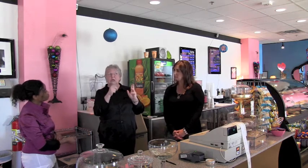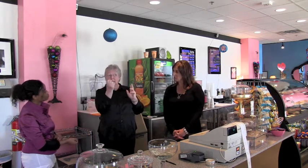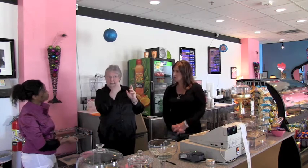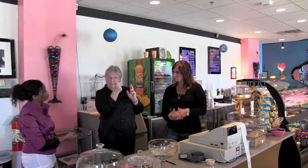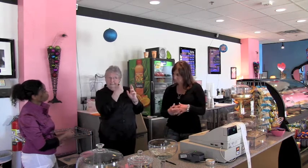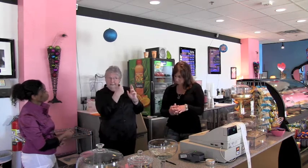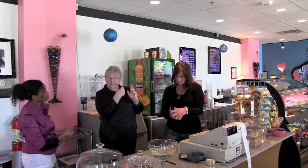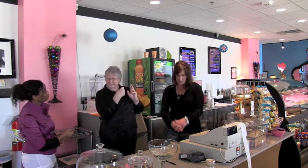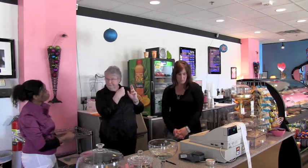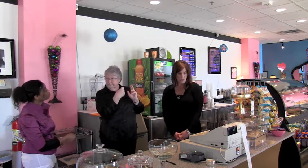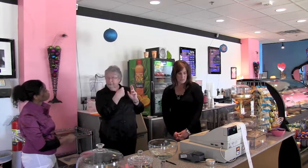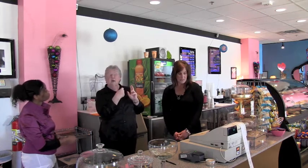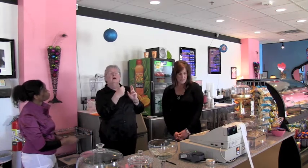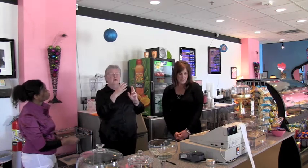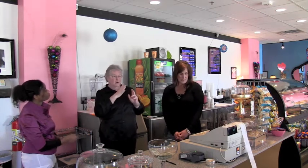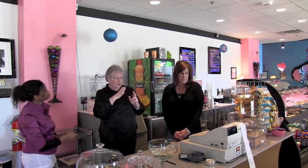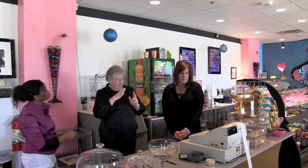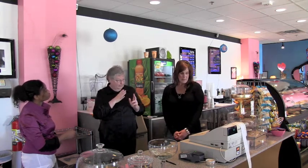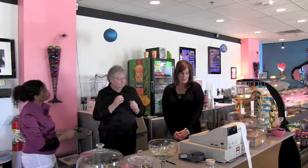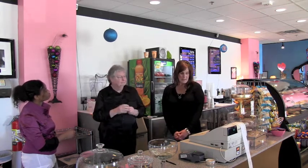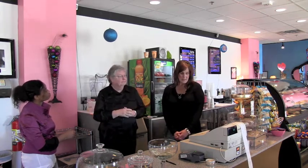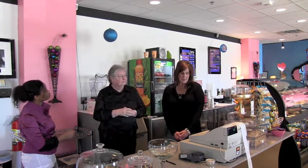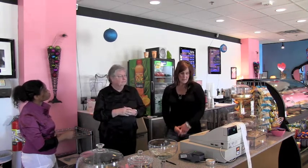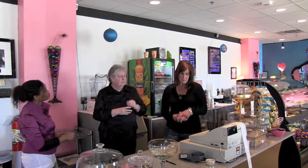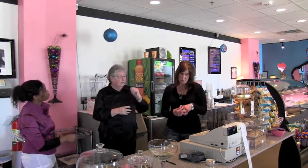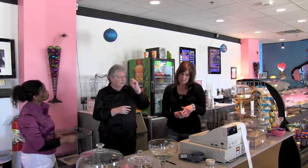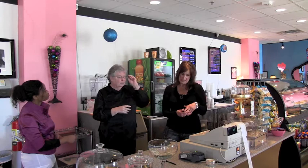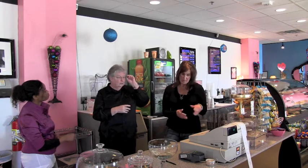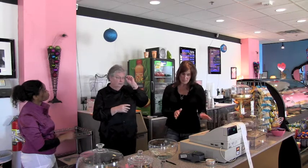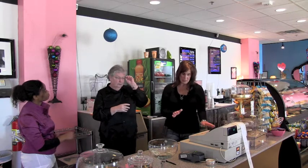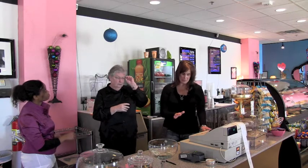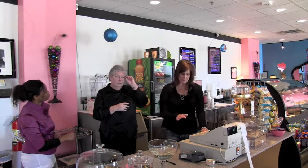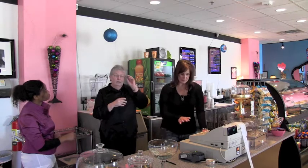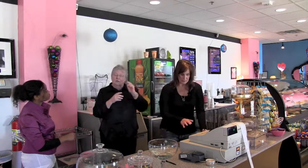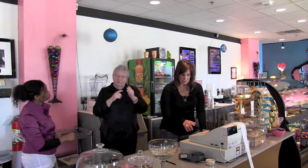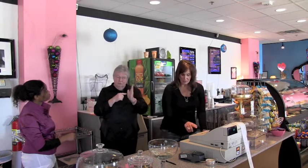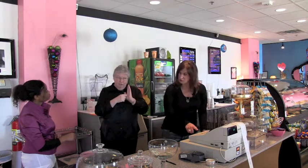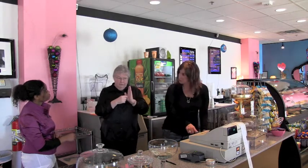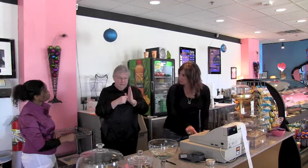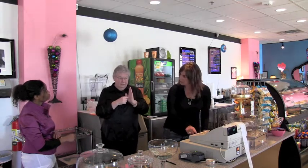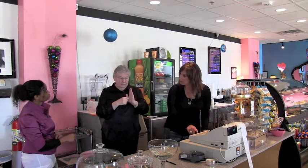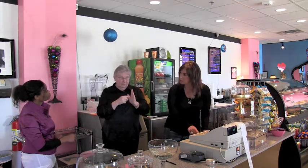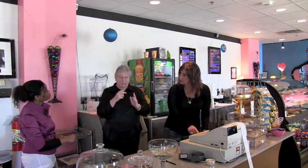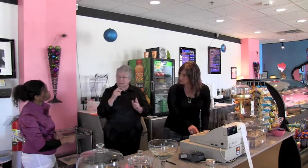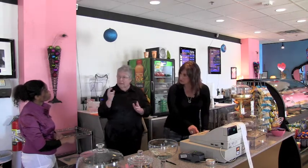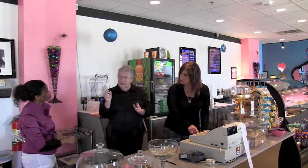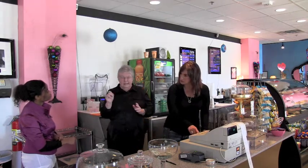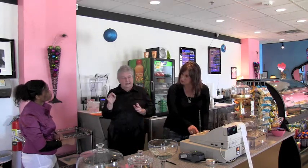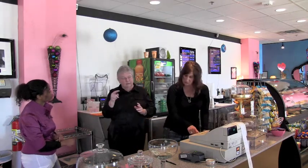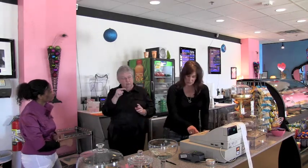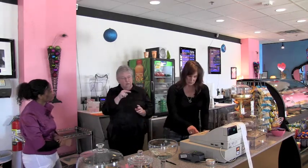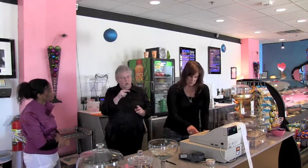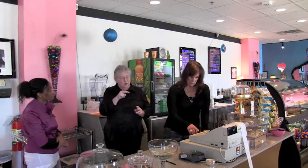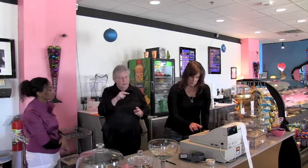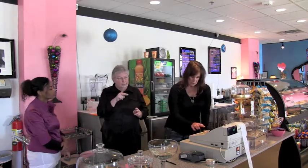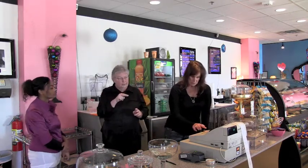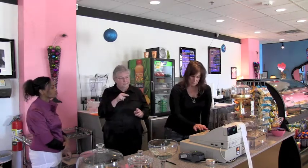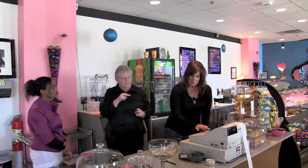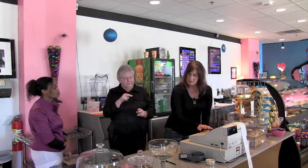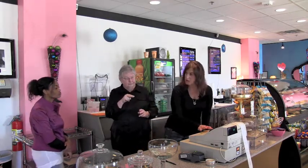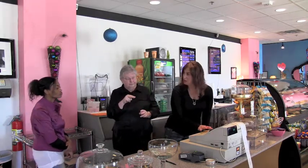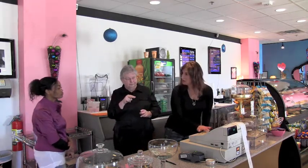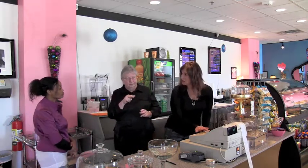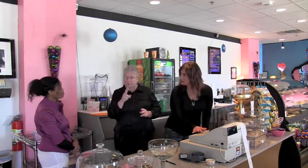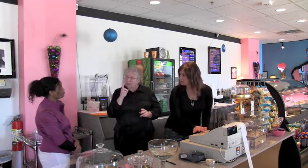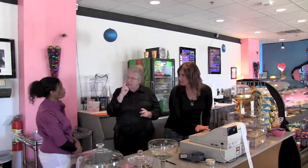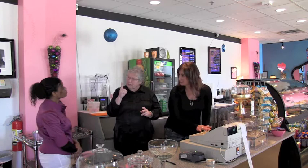yep, I'm good, then, for example, if you look at the register,